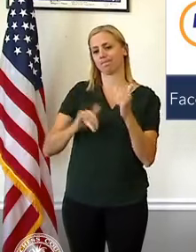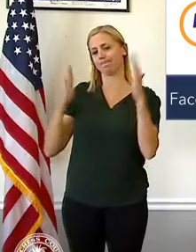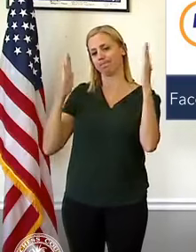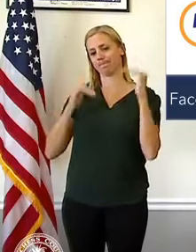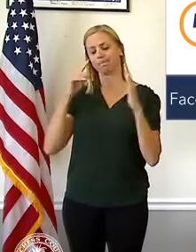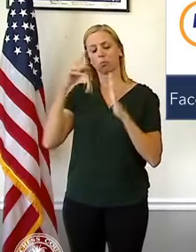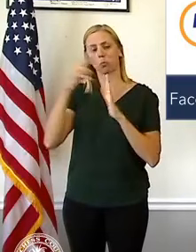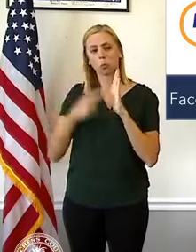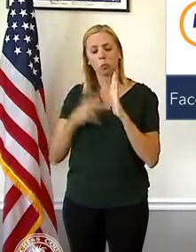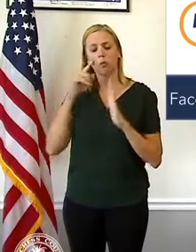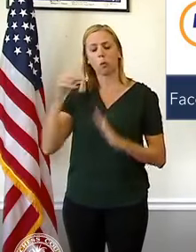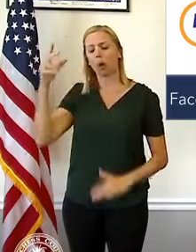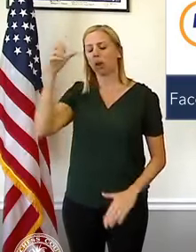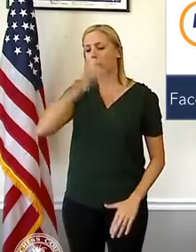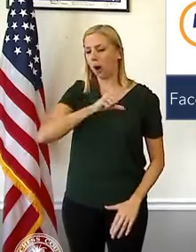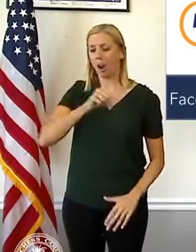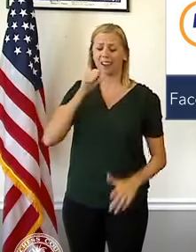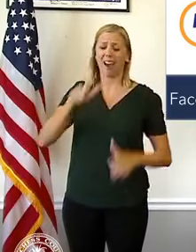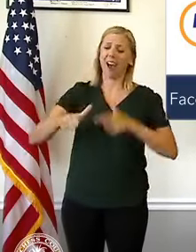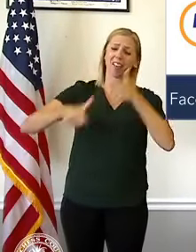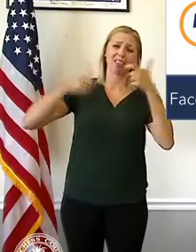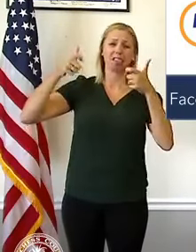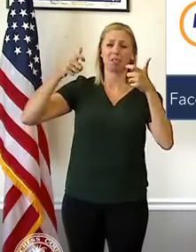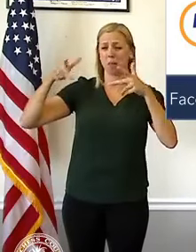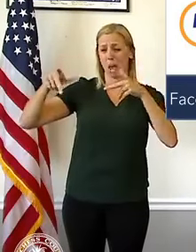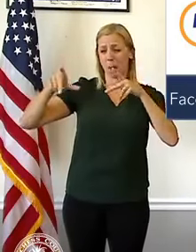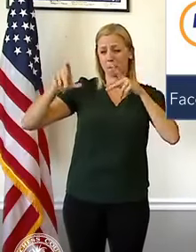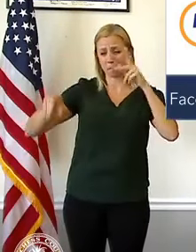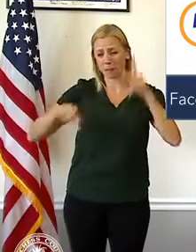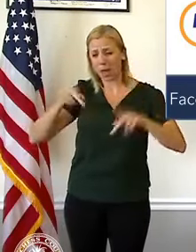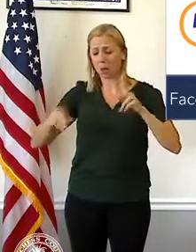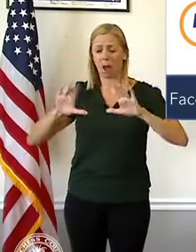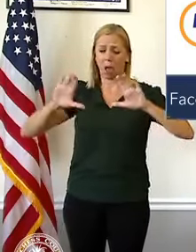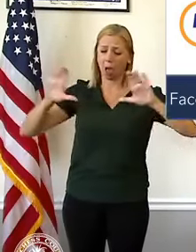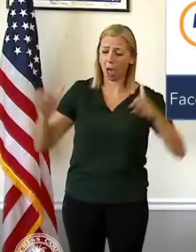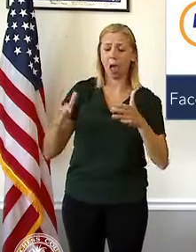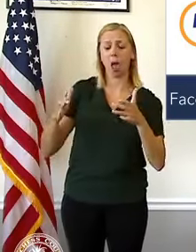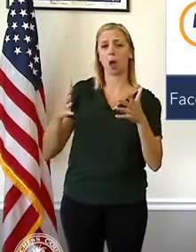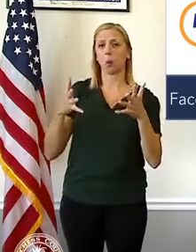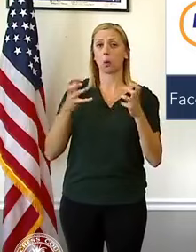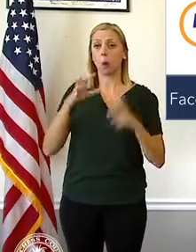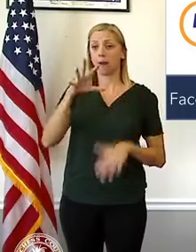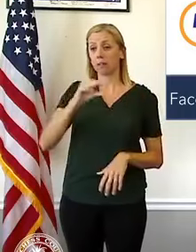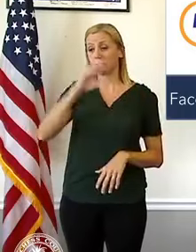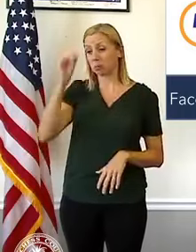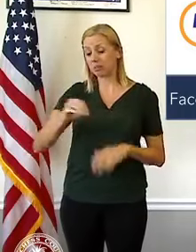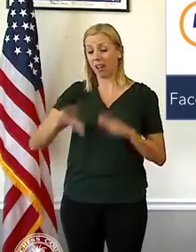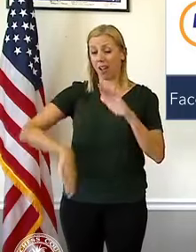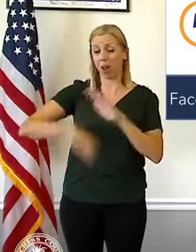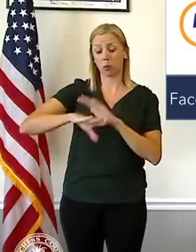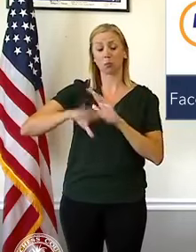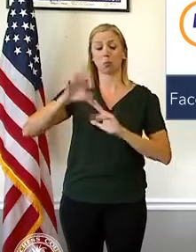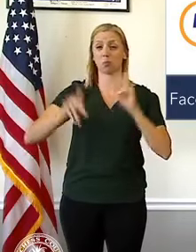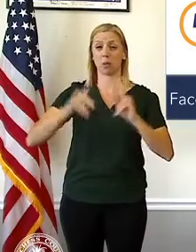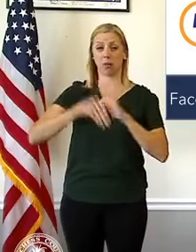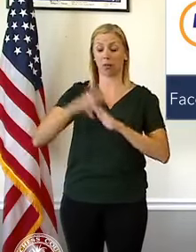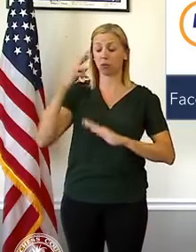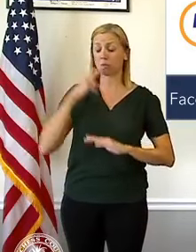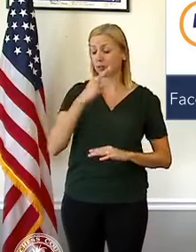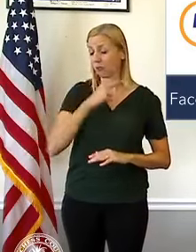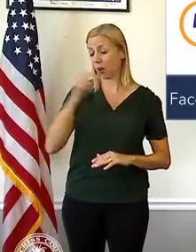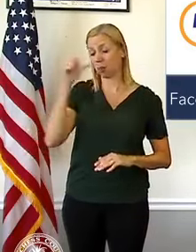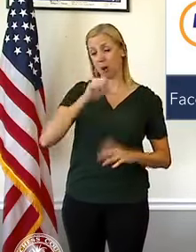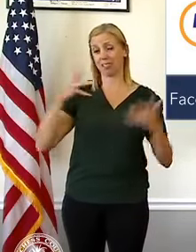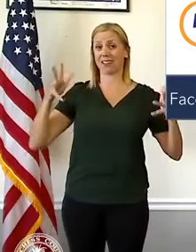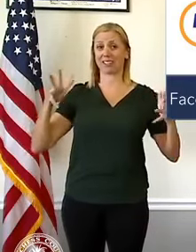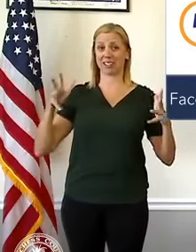it's, not large gatherings. We want the 50% capacity adhered to in restaurants. It's just something that we expect at this point in